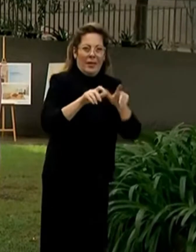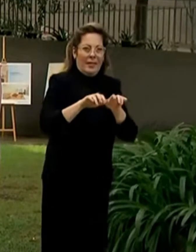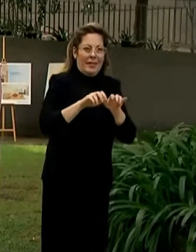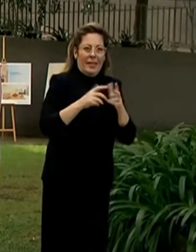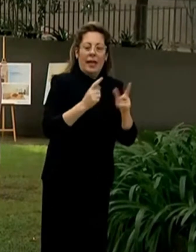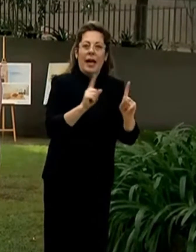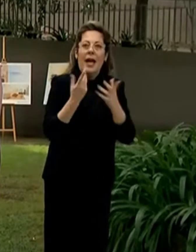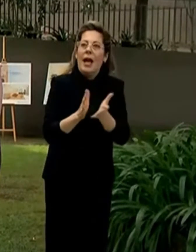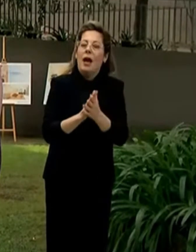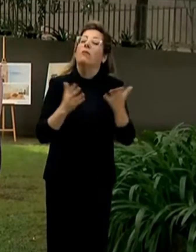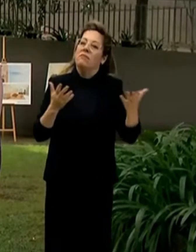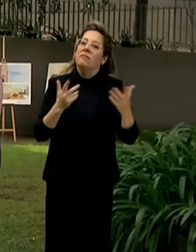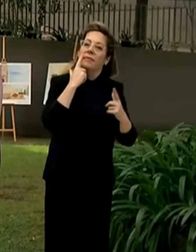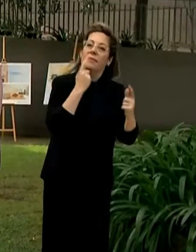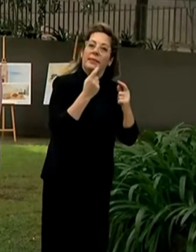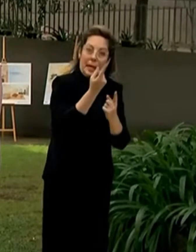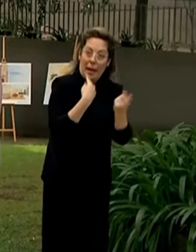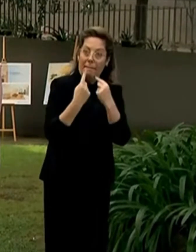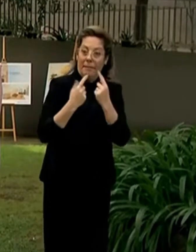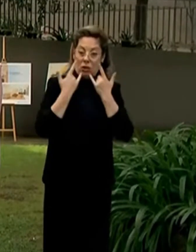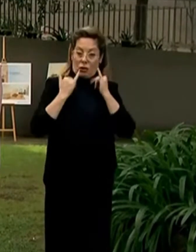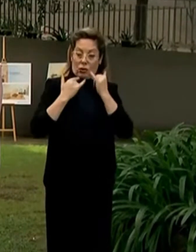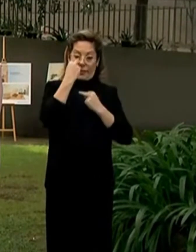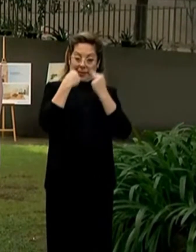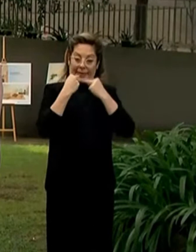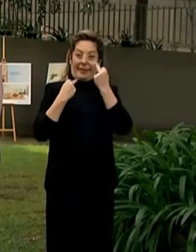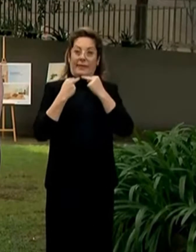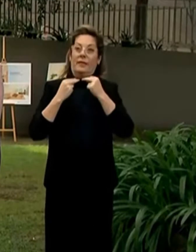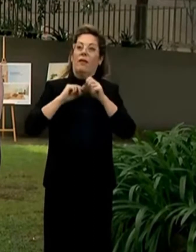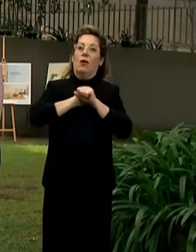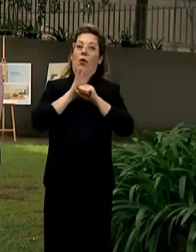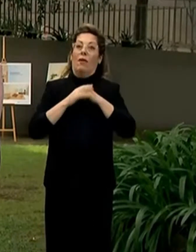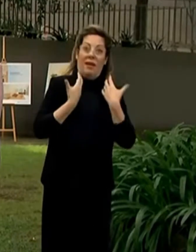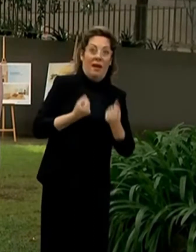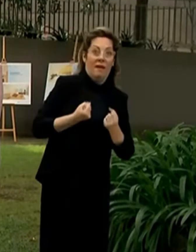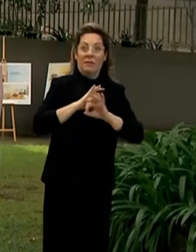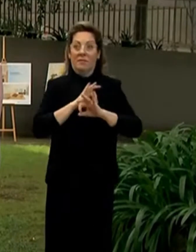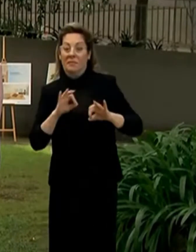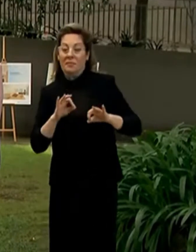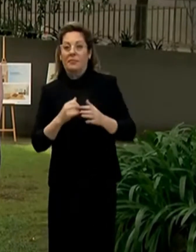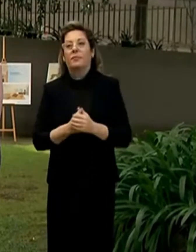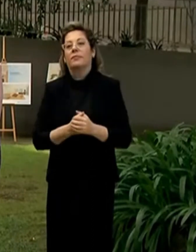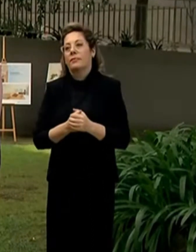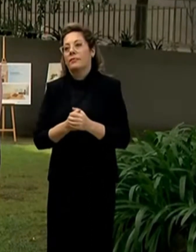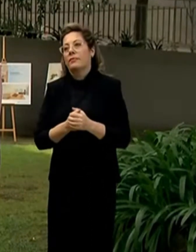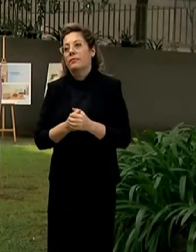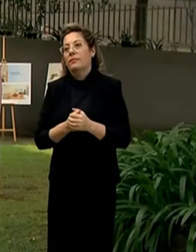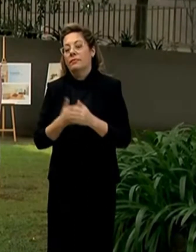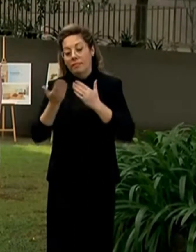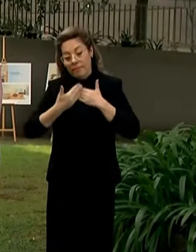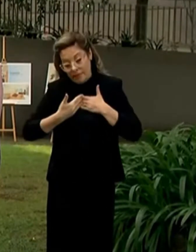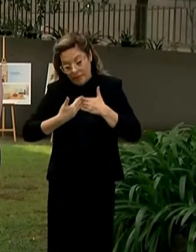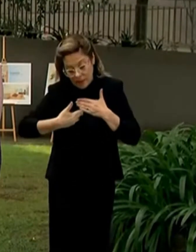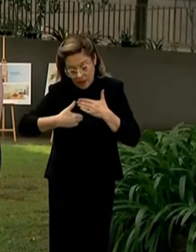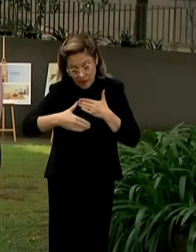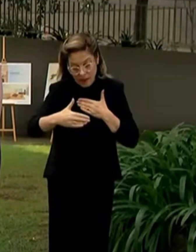this enough, that over the next 2 to 3 weeks, it's essential that we continue to have high